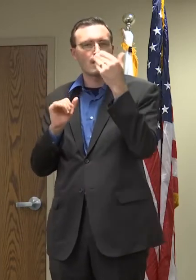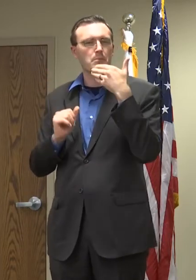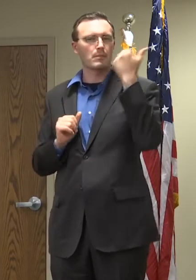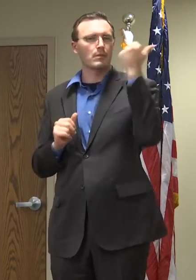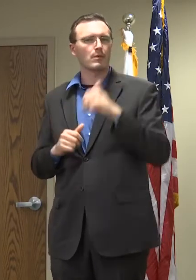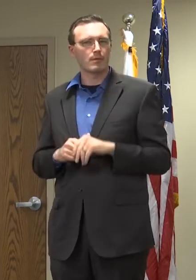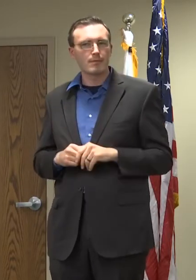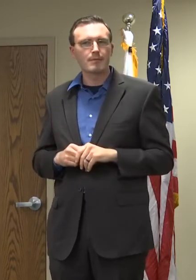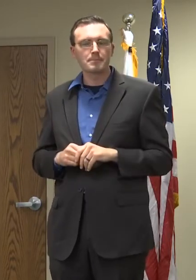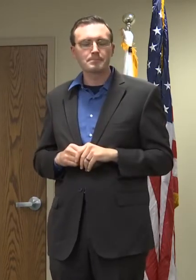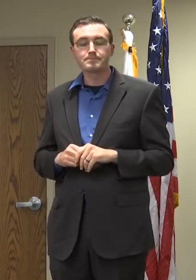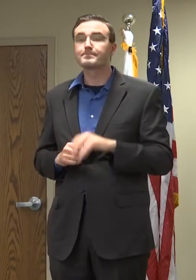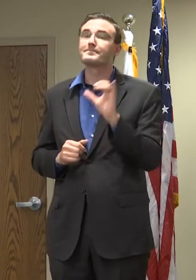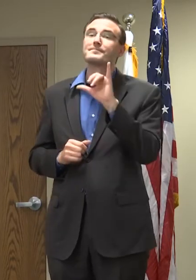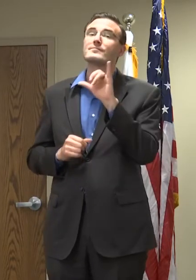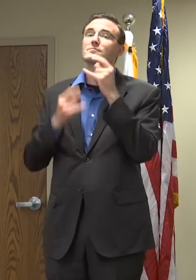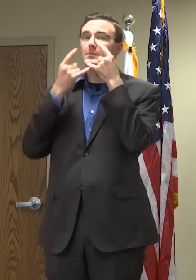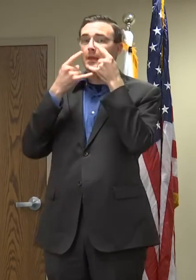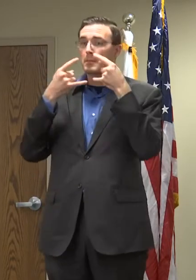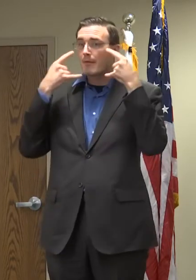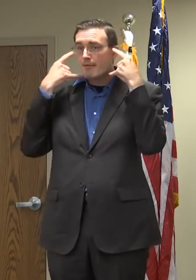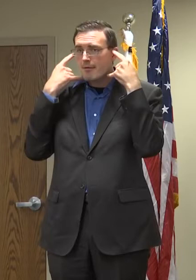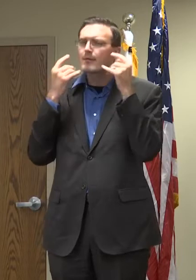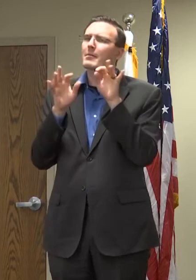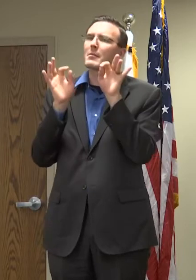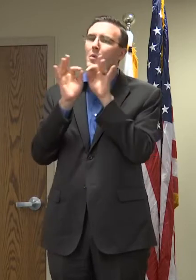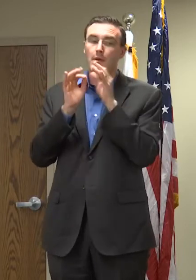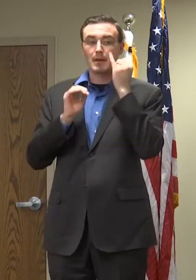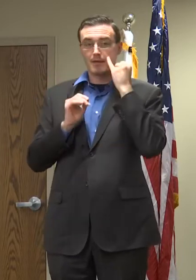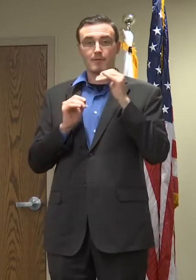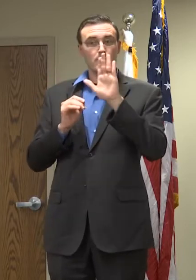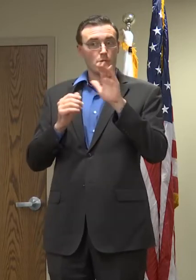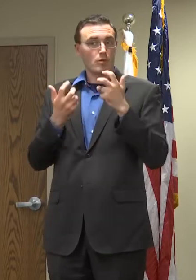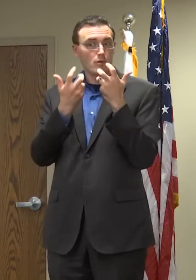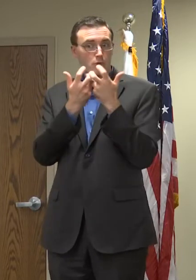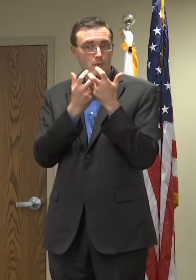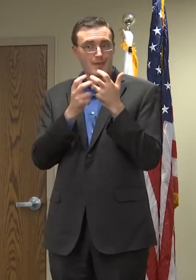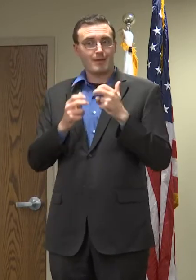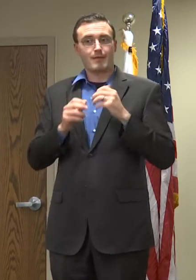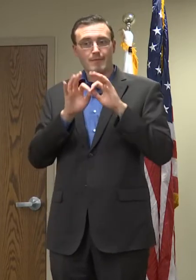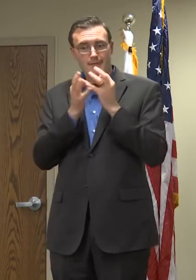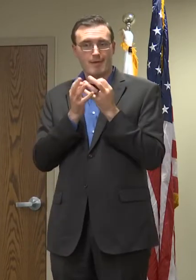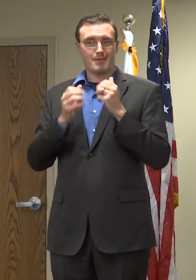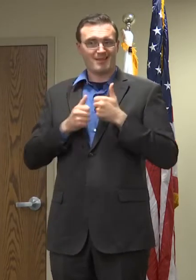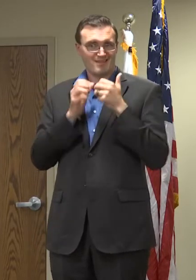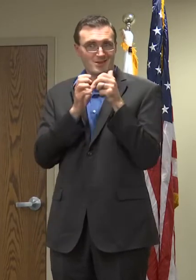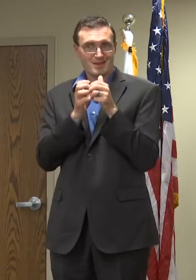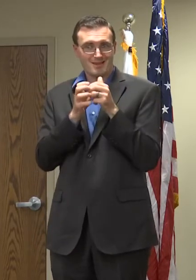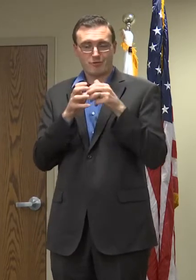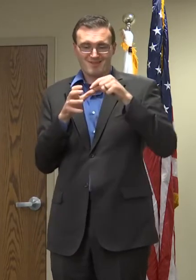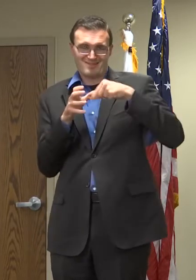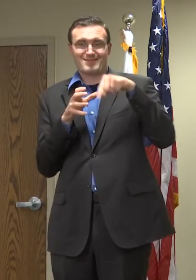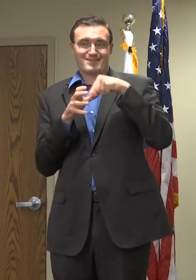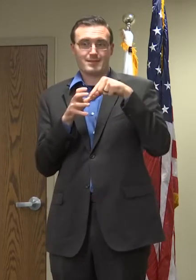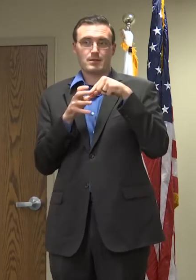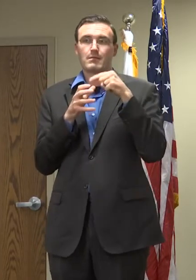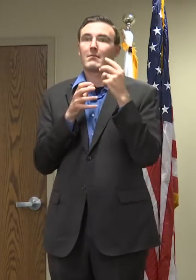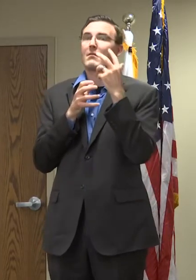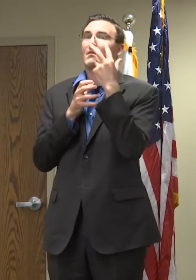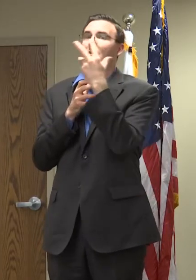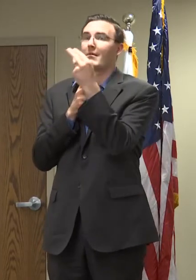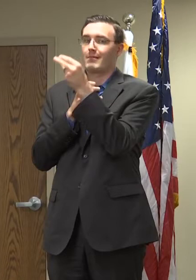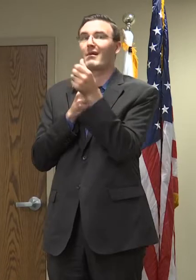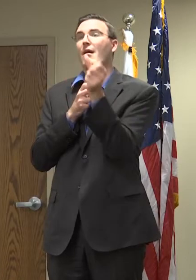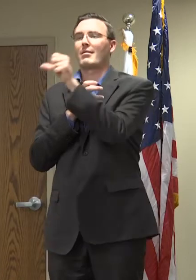socializing with members who are not in your household and you're outside. But think outdoors with distancing.